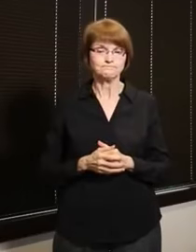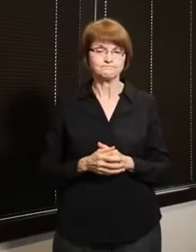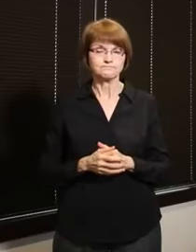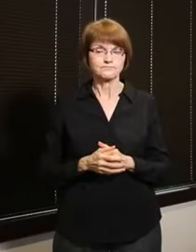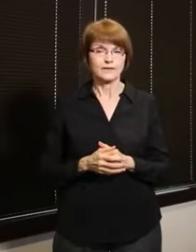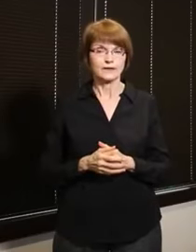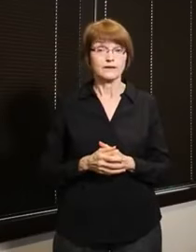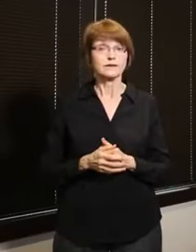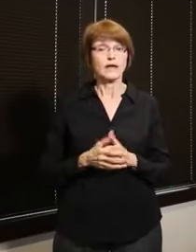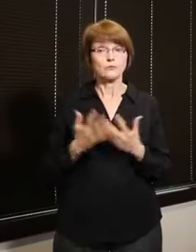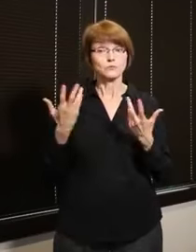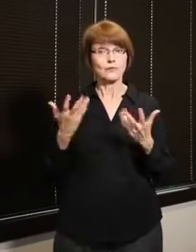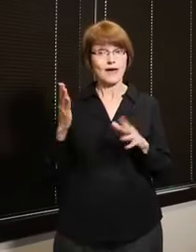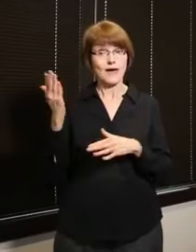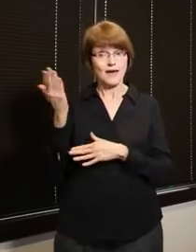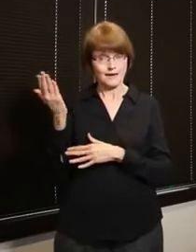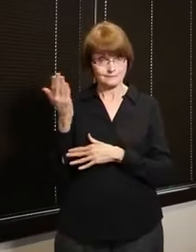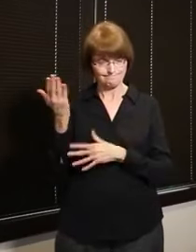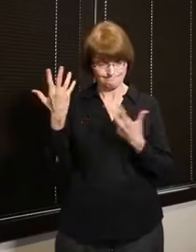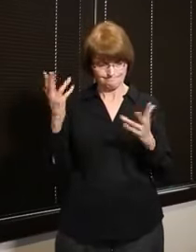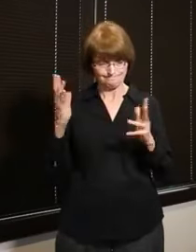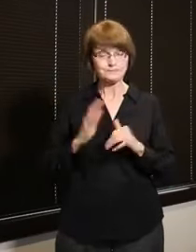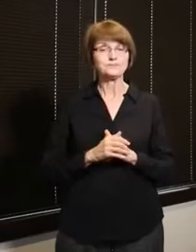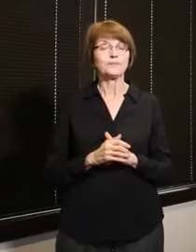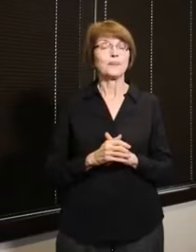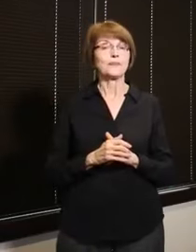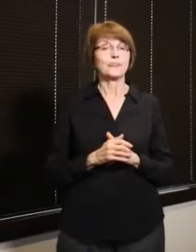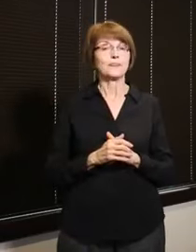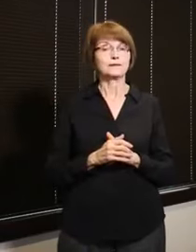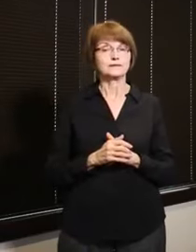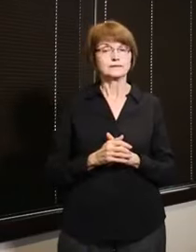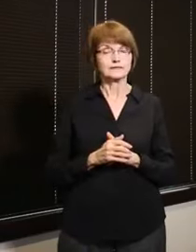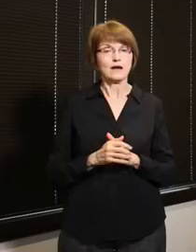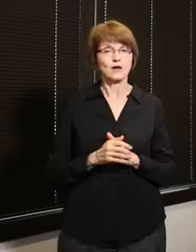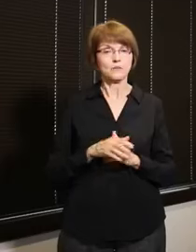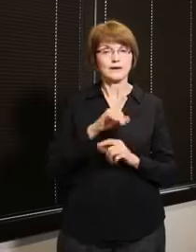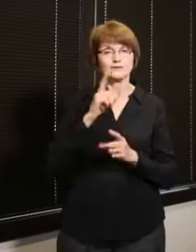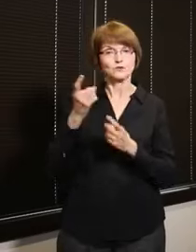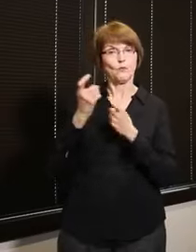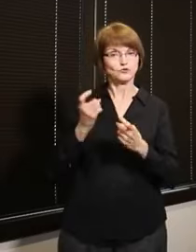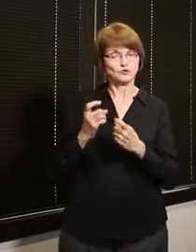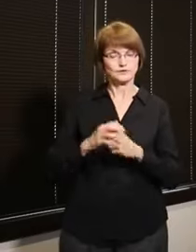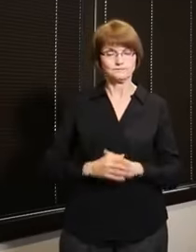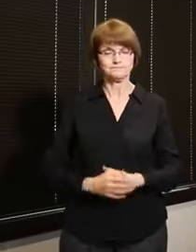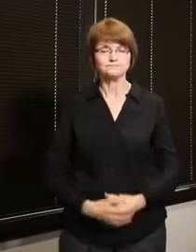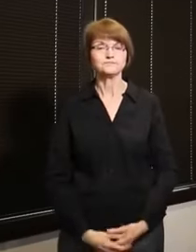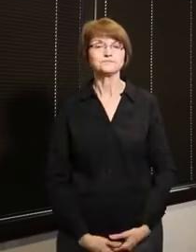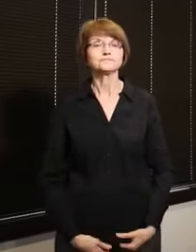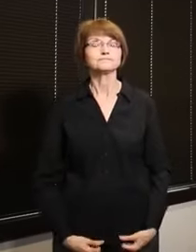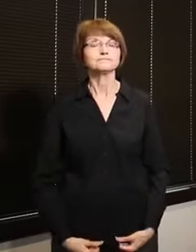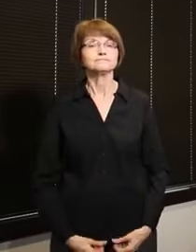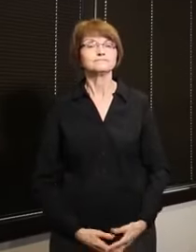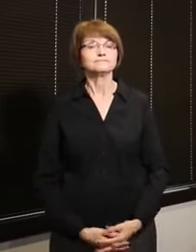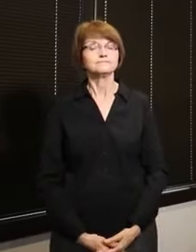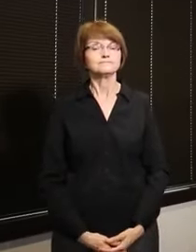So with that, I'll close my remarks and we'll take some questions from the media.